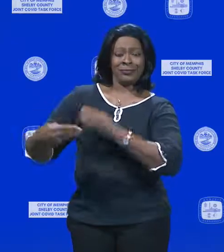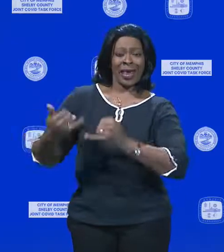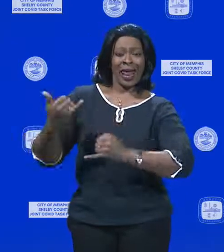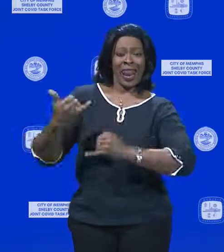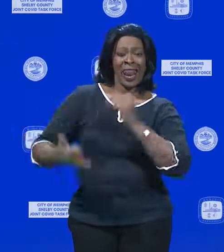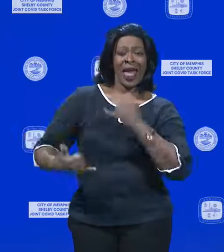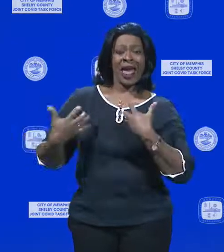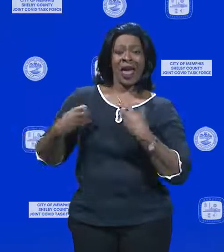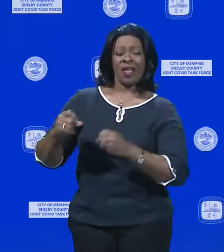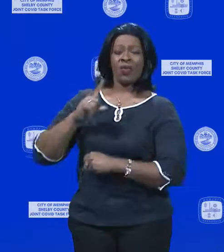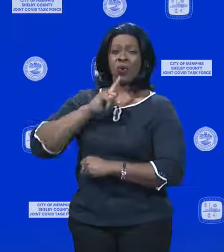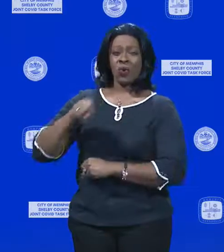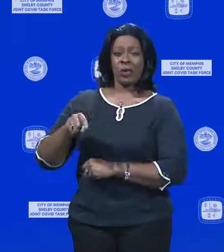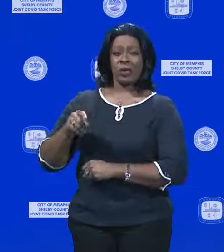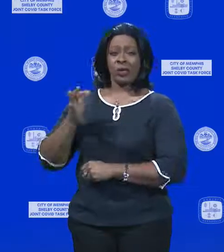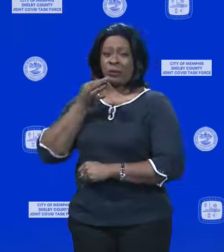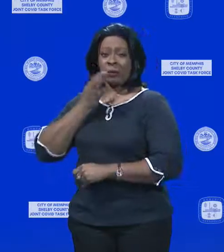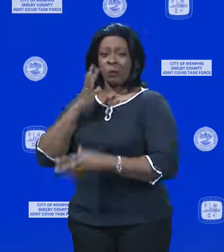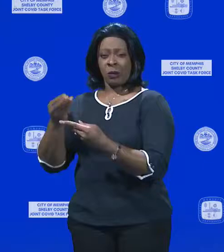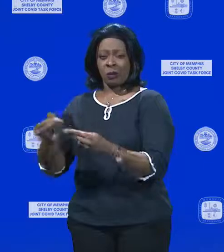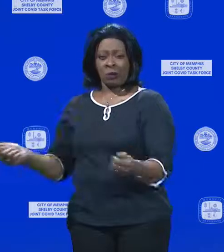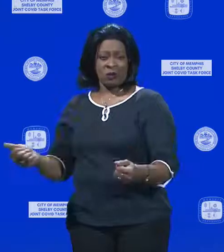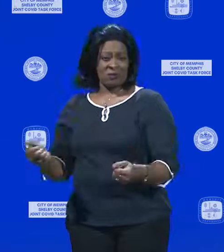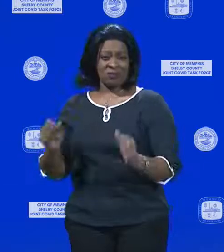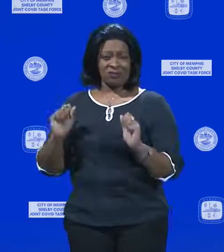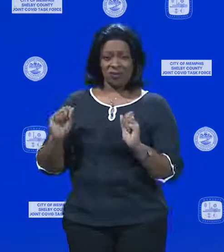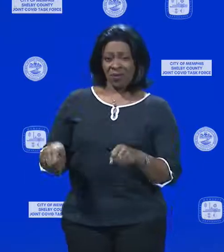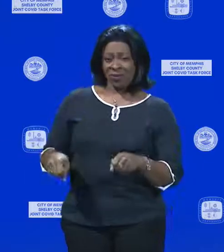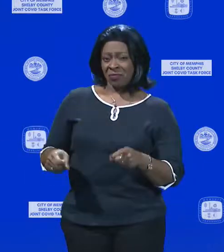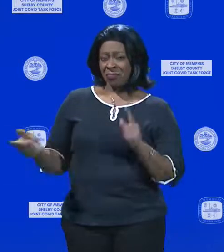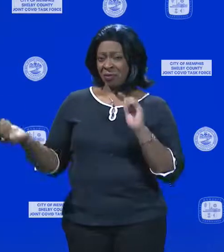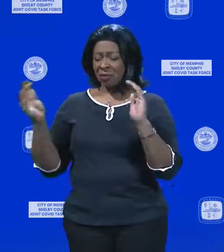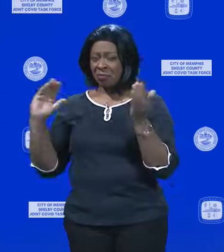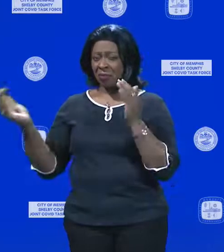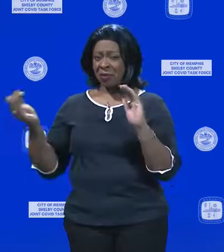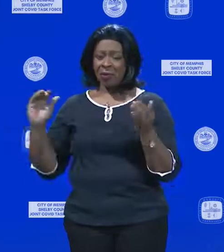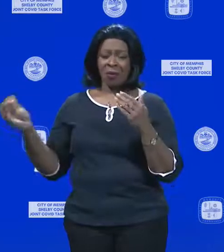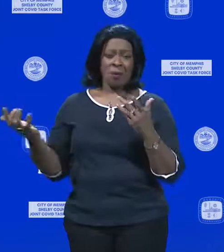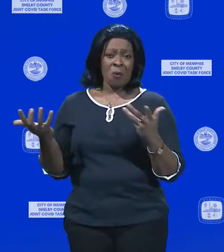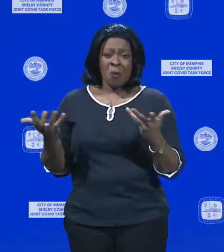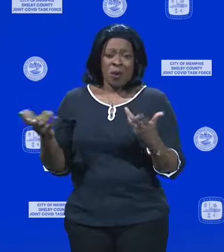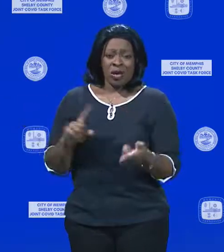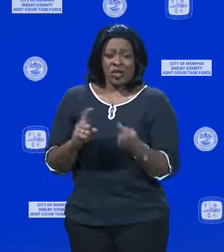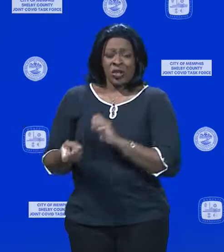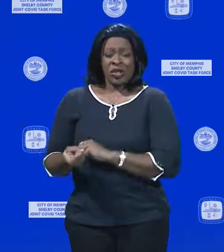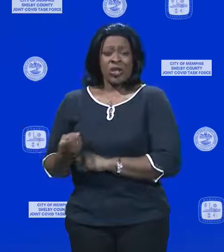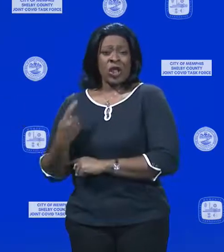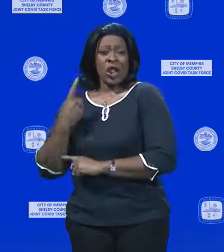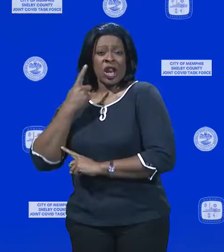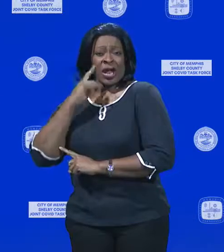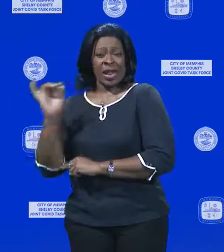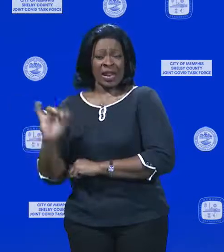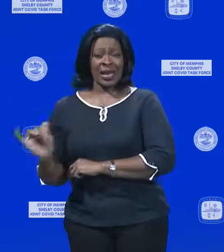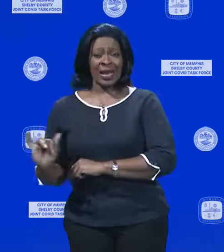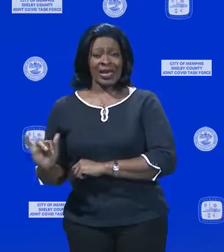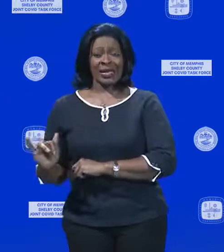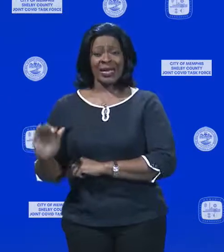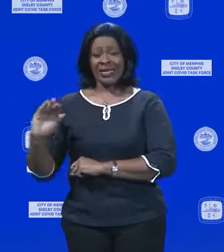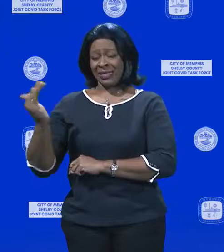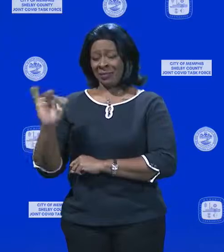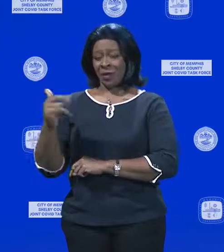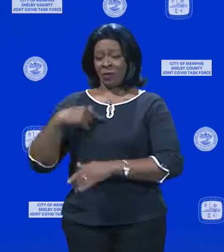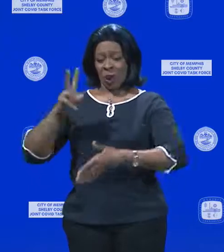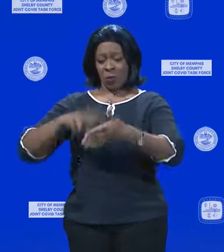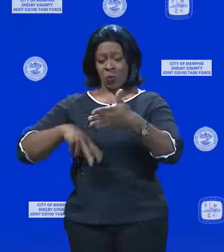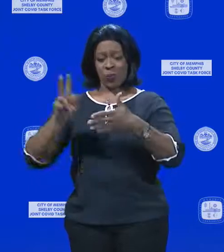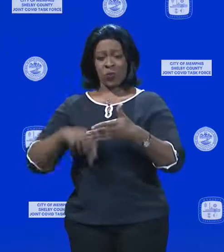health directive. And I was seeing if anyone could kind of compare them, what the changes we will see. It seems like when I was